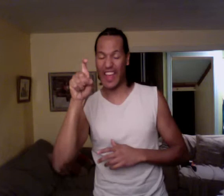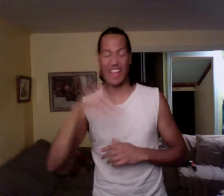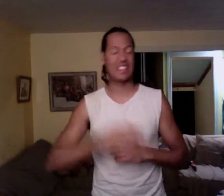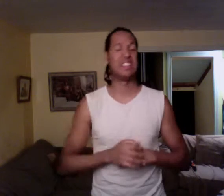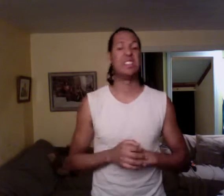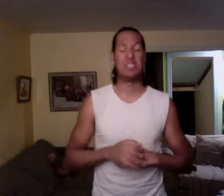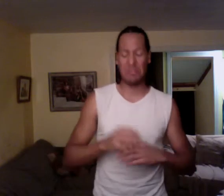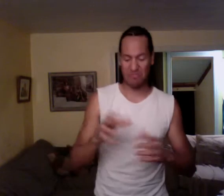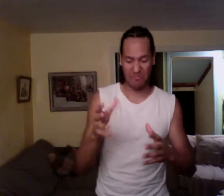up.